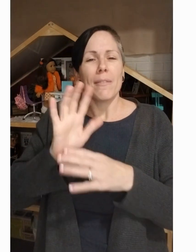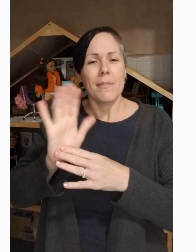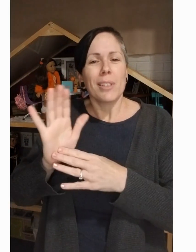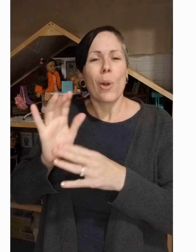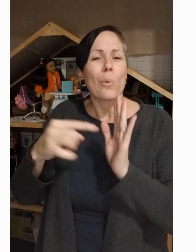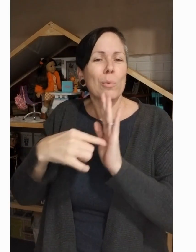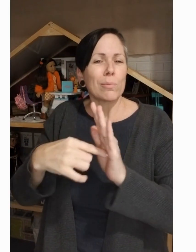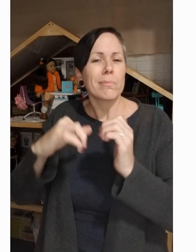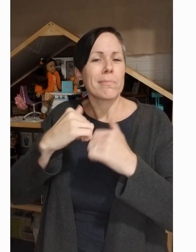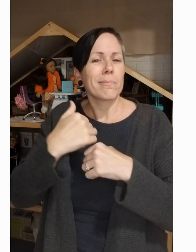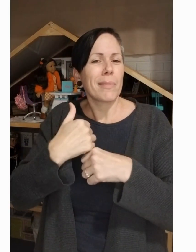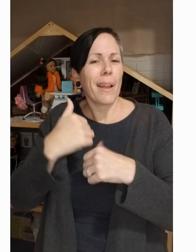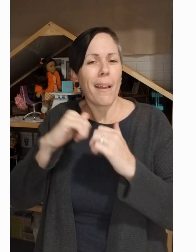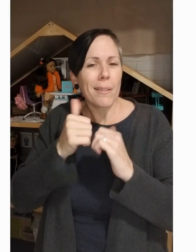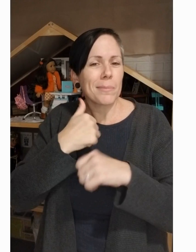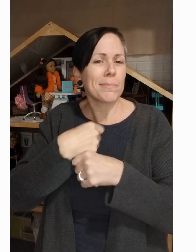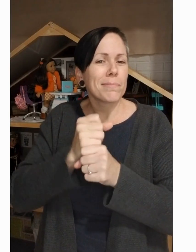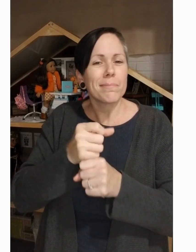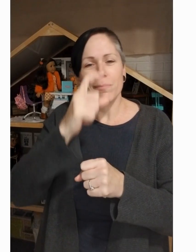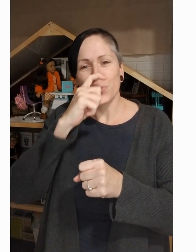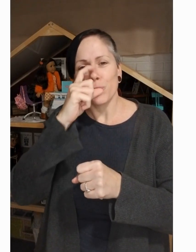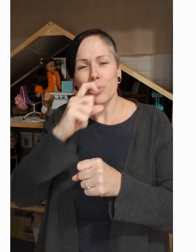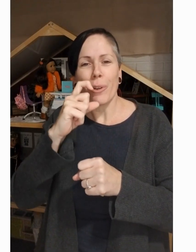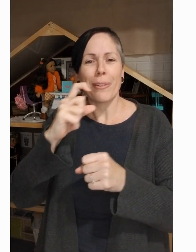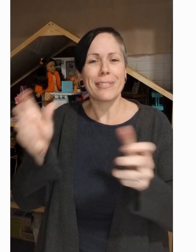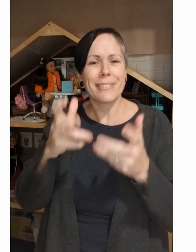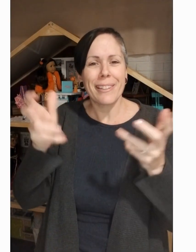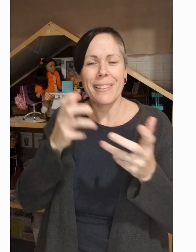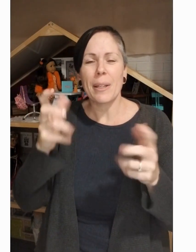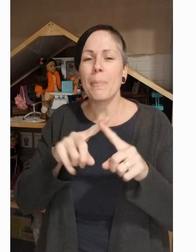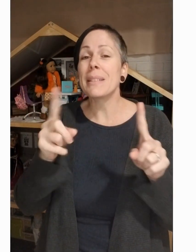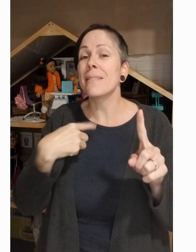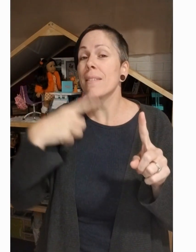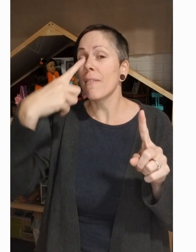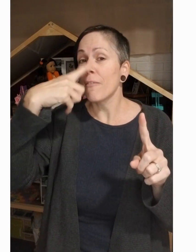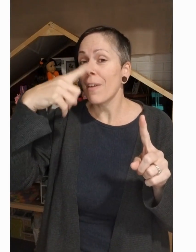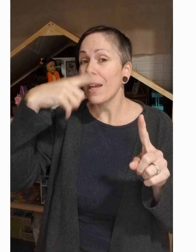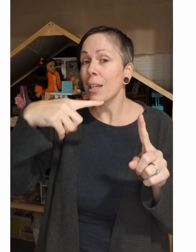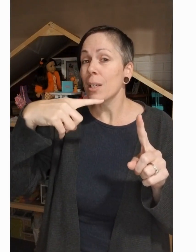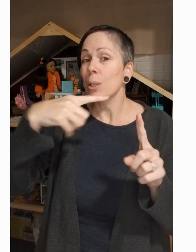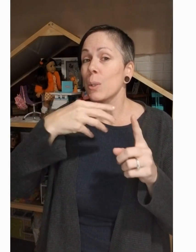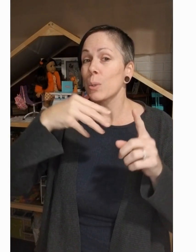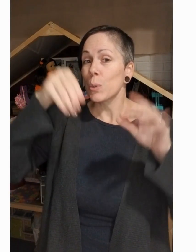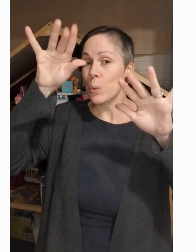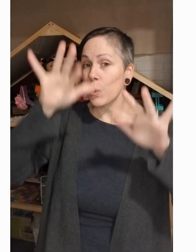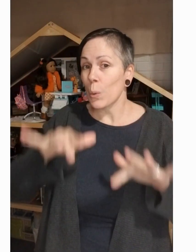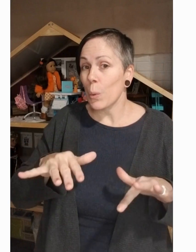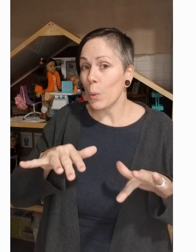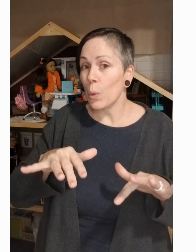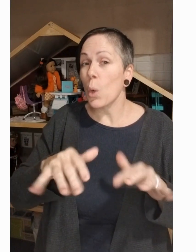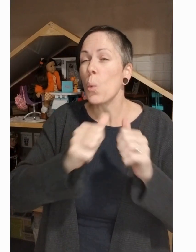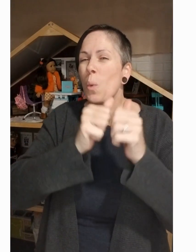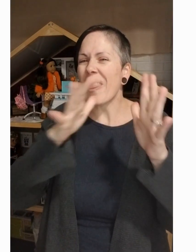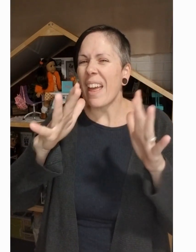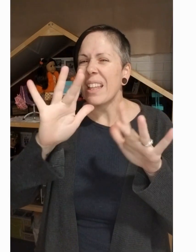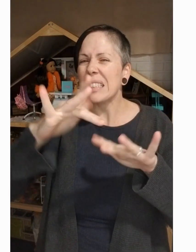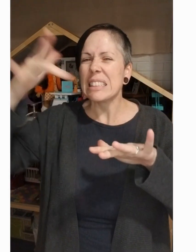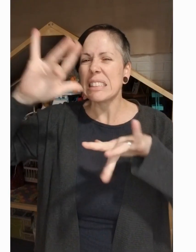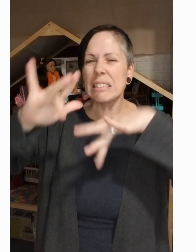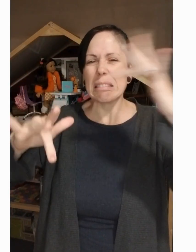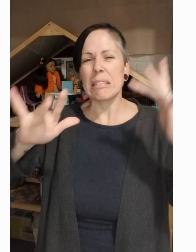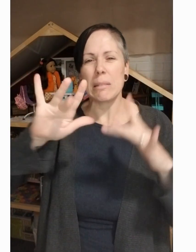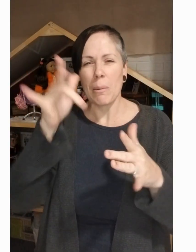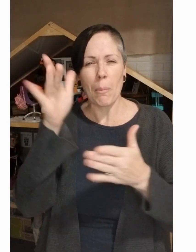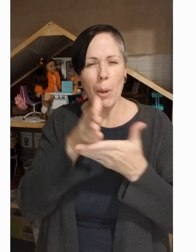to do, but it involved artificial snow and I couldn't find it. Said make sure it's the kind that doesn't have like the